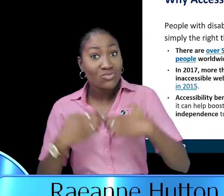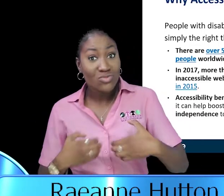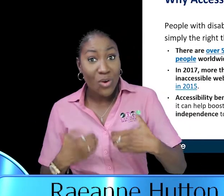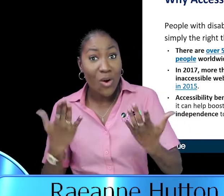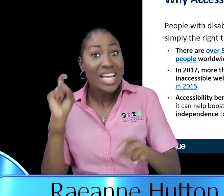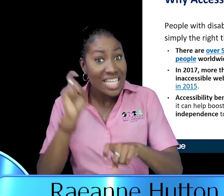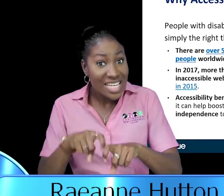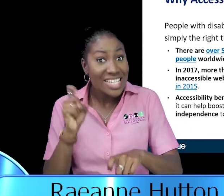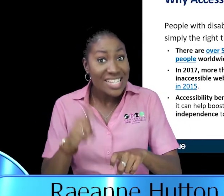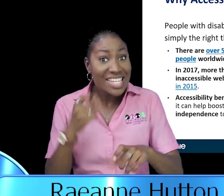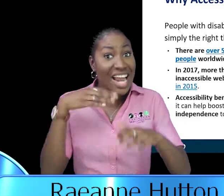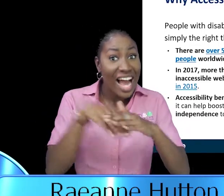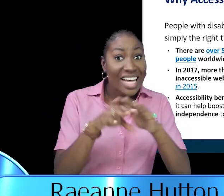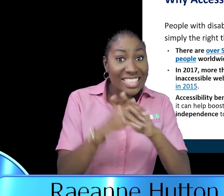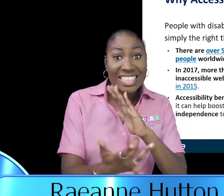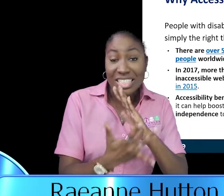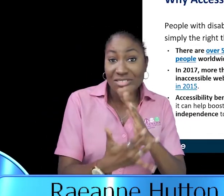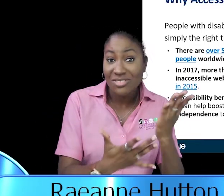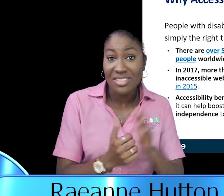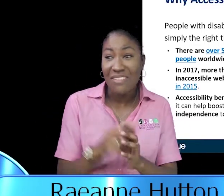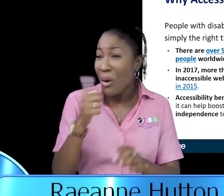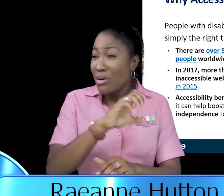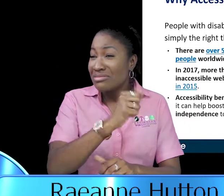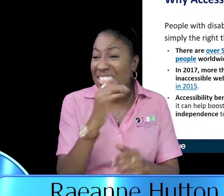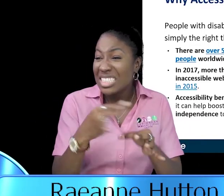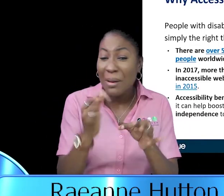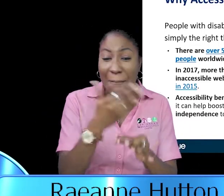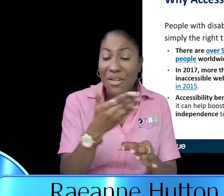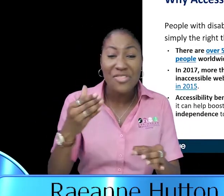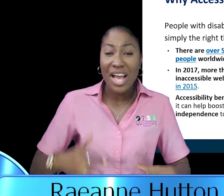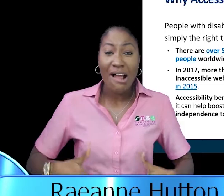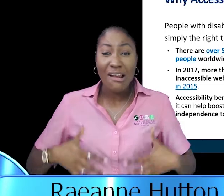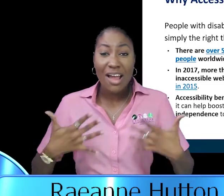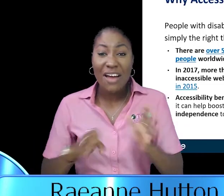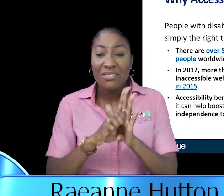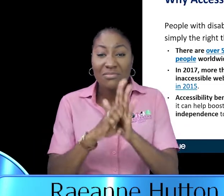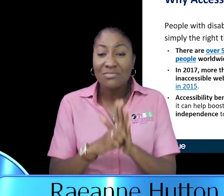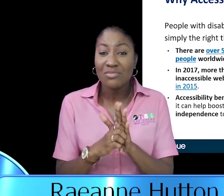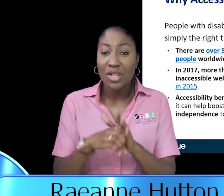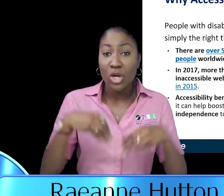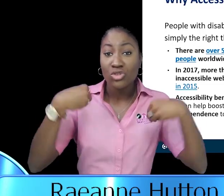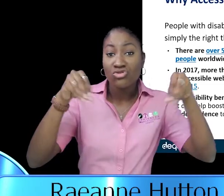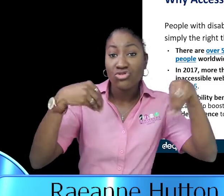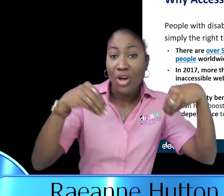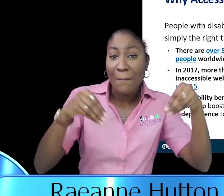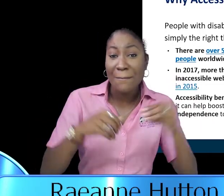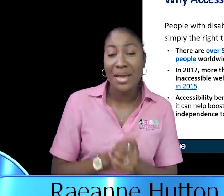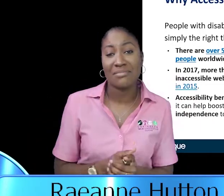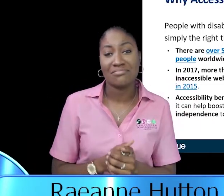entertainment, and almost aspects of life, even just simple things like